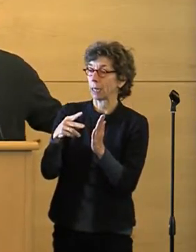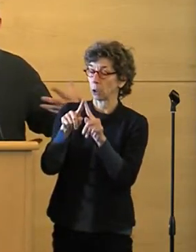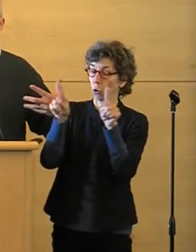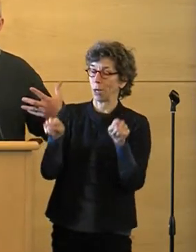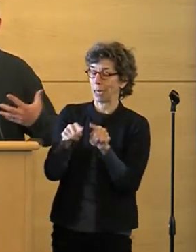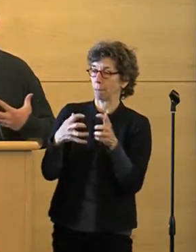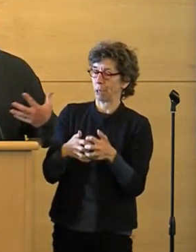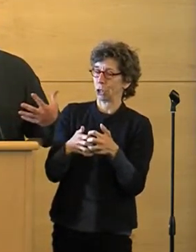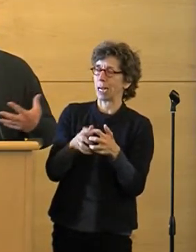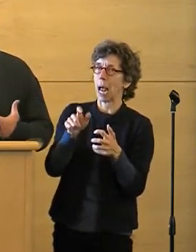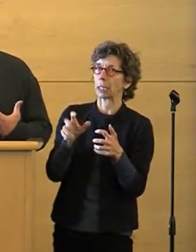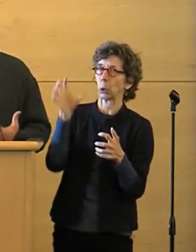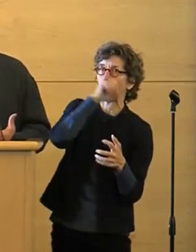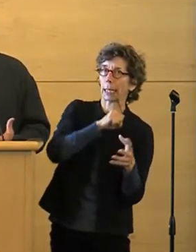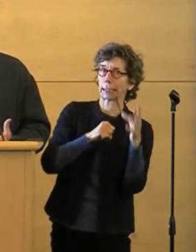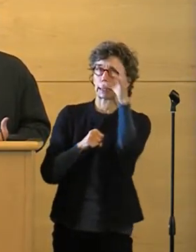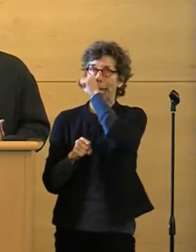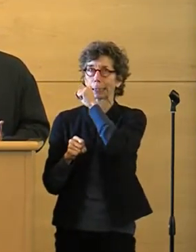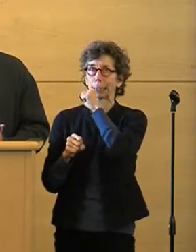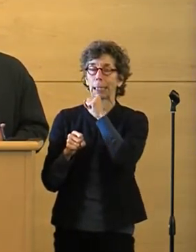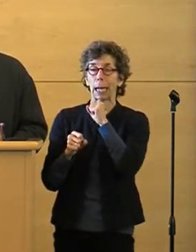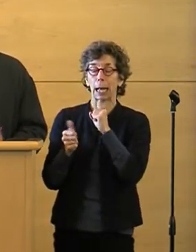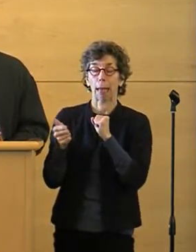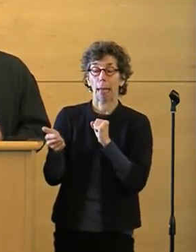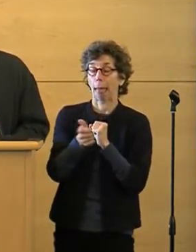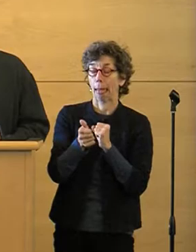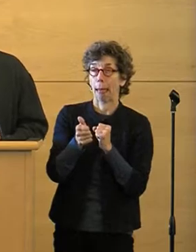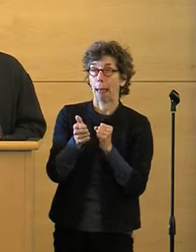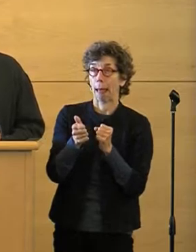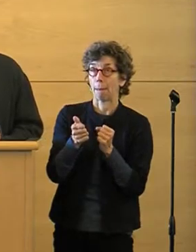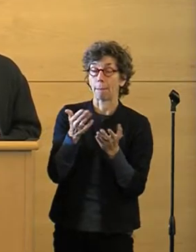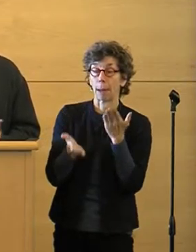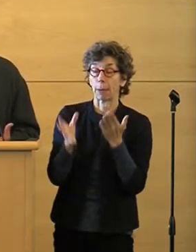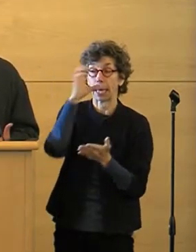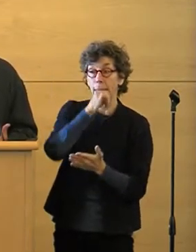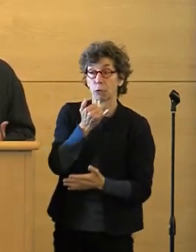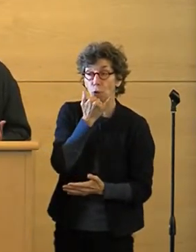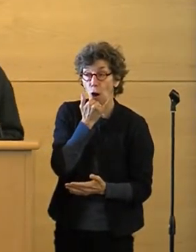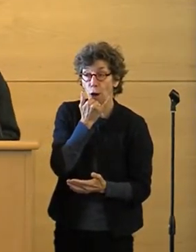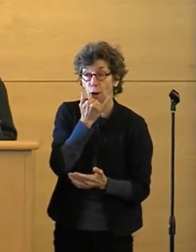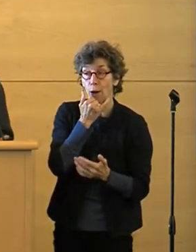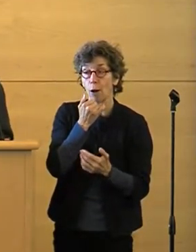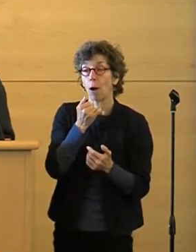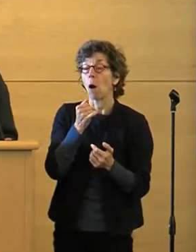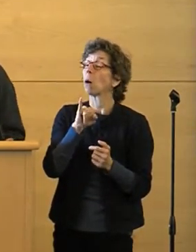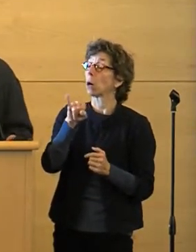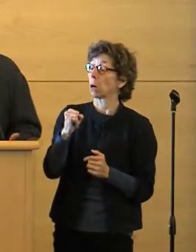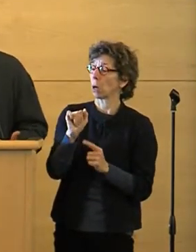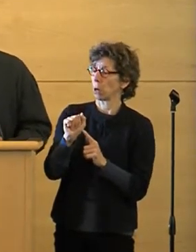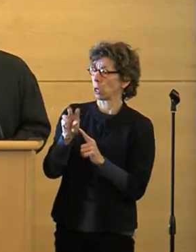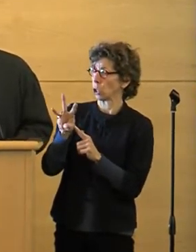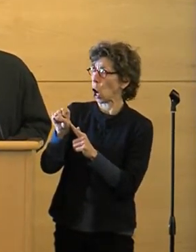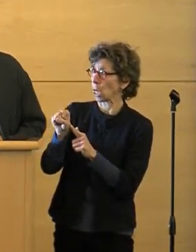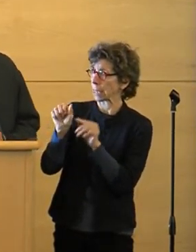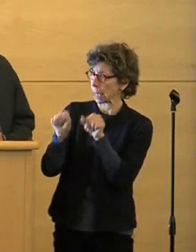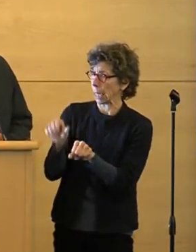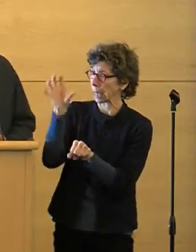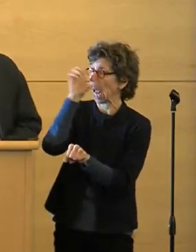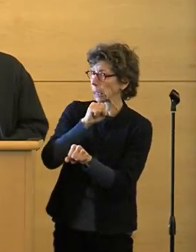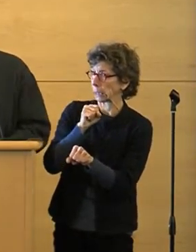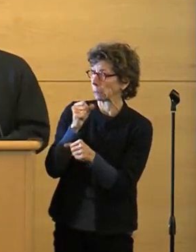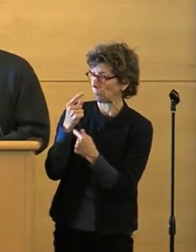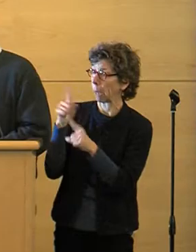information. So a person who's using a screen reader is there navigating through the form, then they hear these prompts.